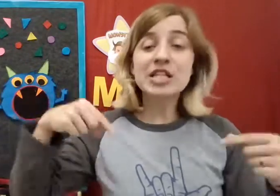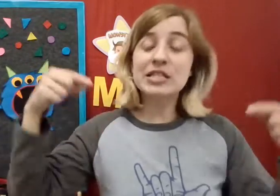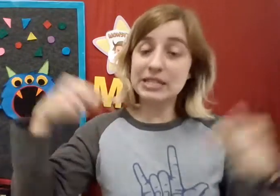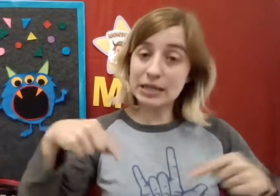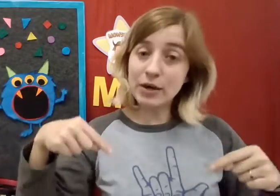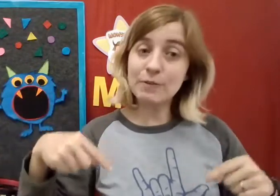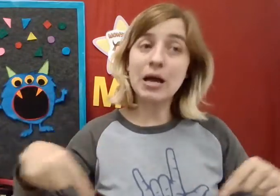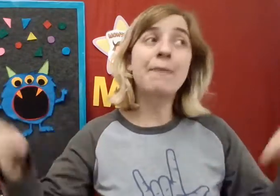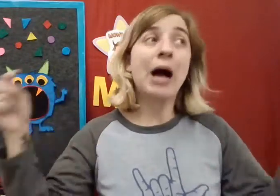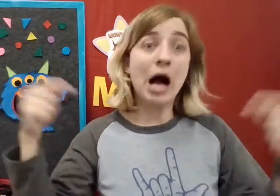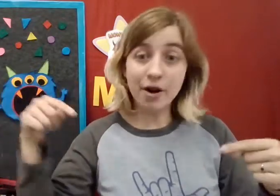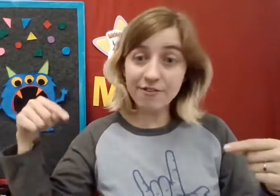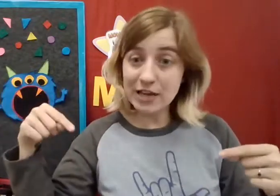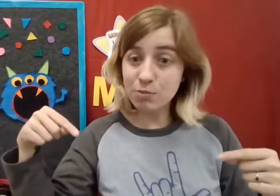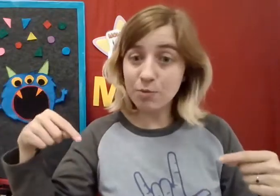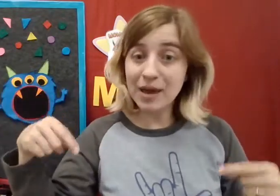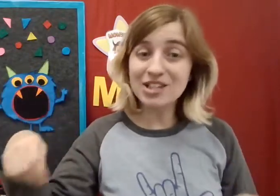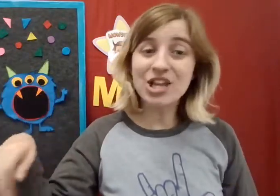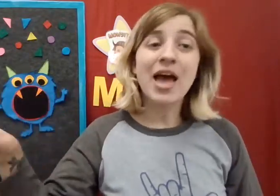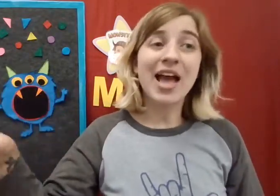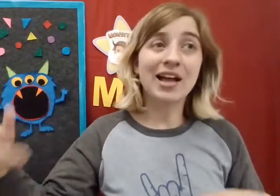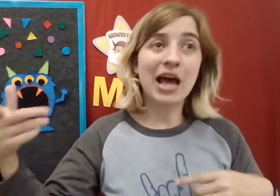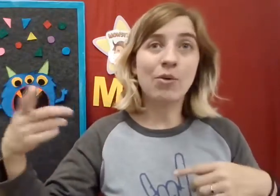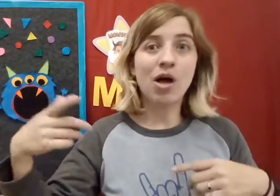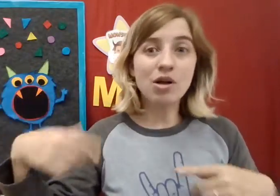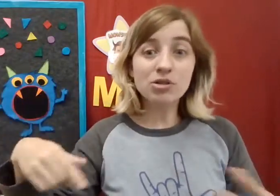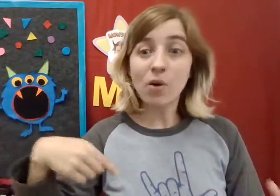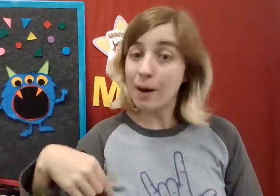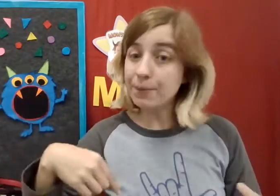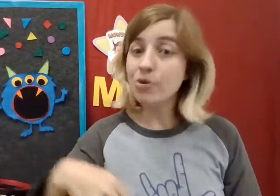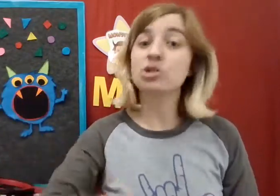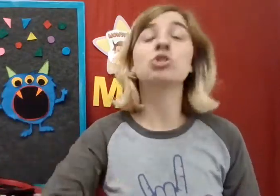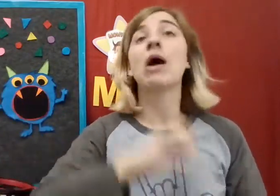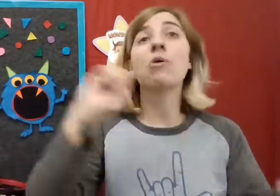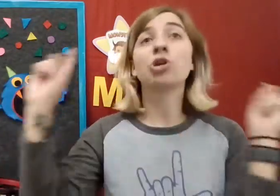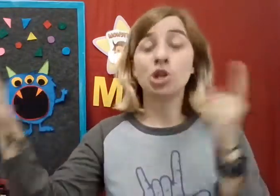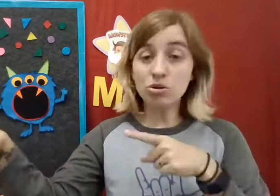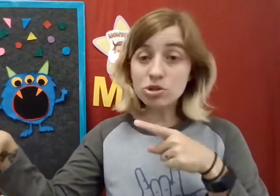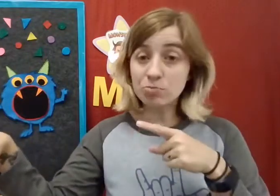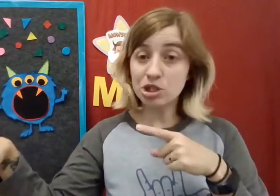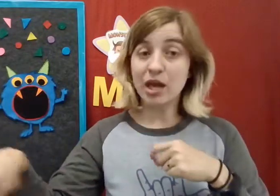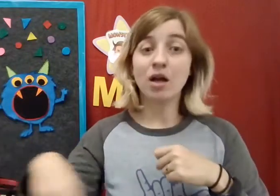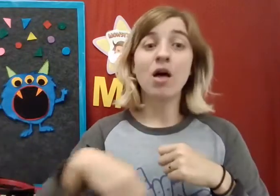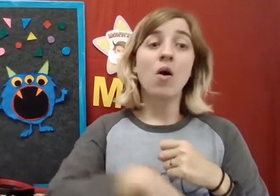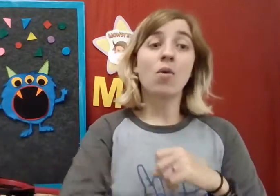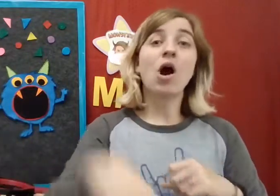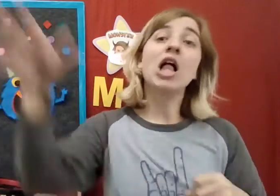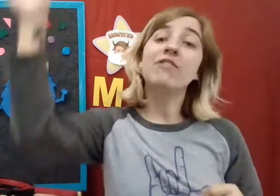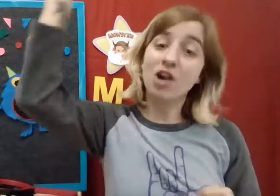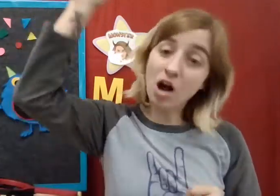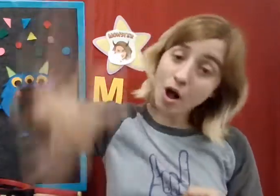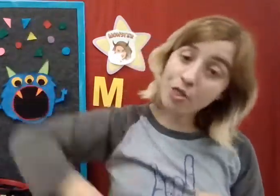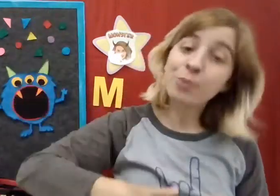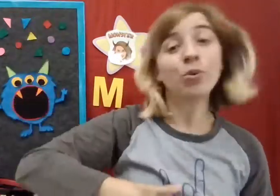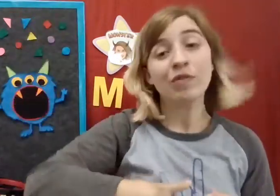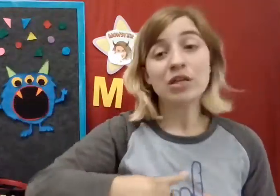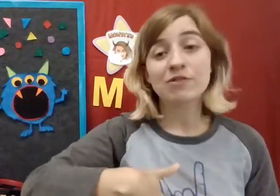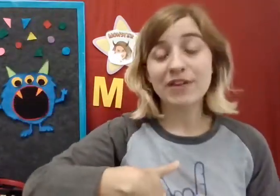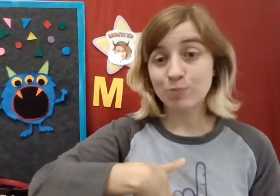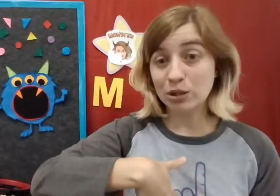is still going to be up on our Facebook page, and I will also upload it to our YouTube channel where all of our other previous Facebook Live